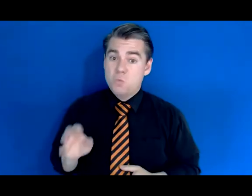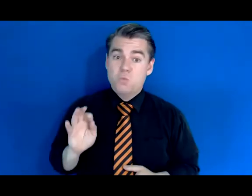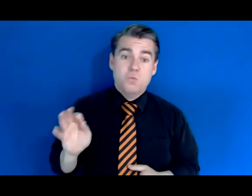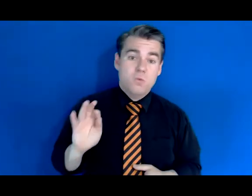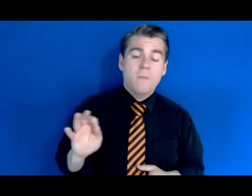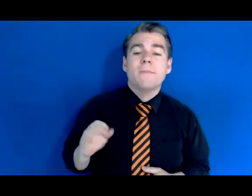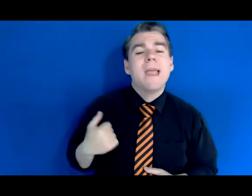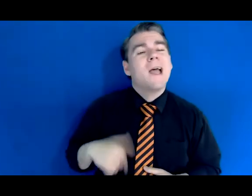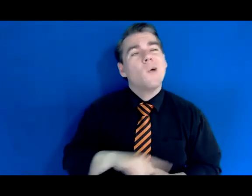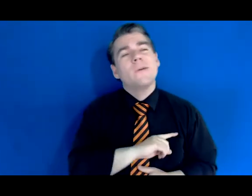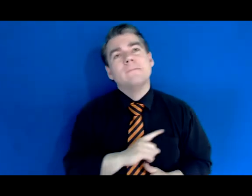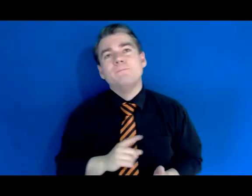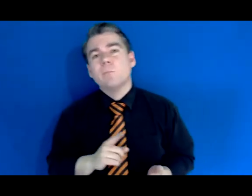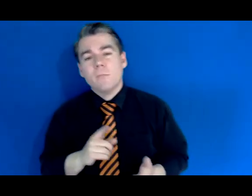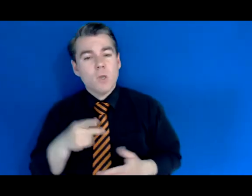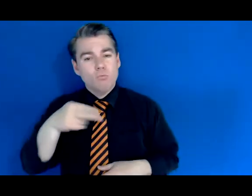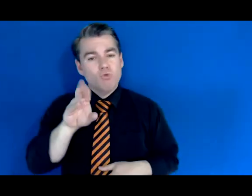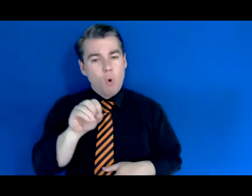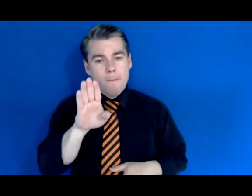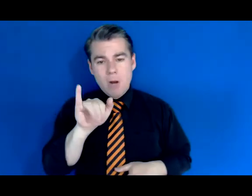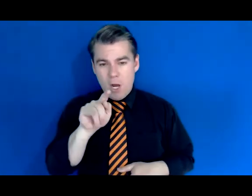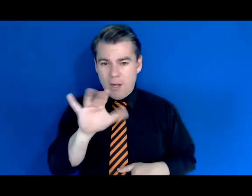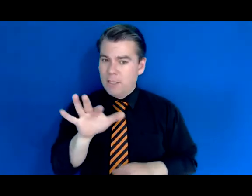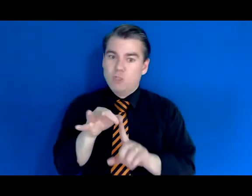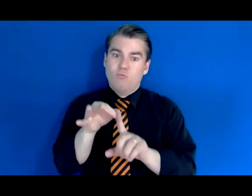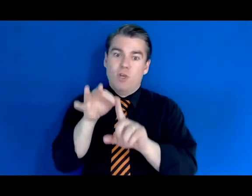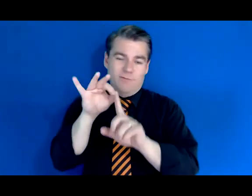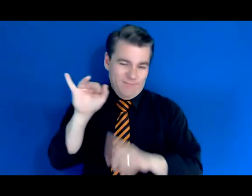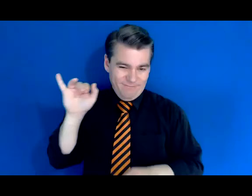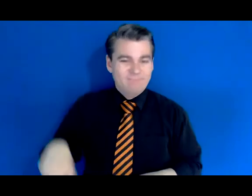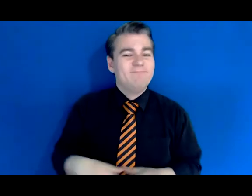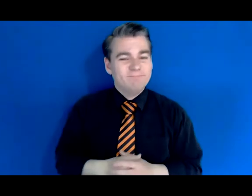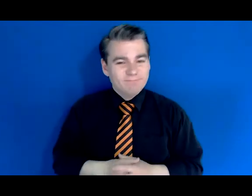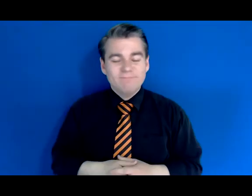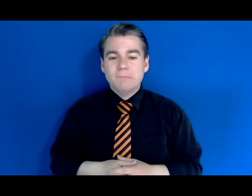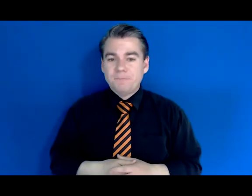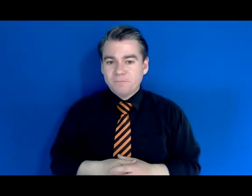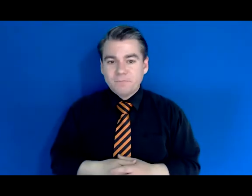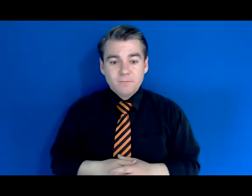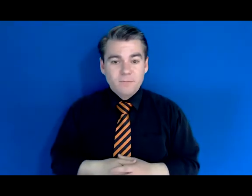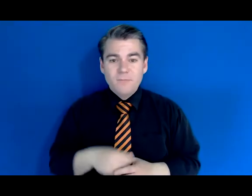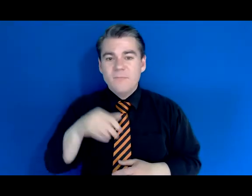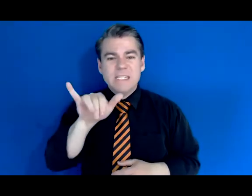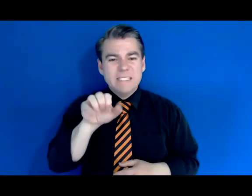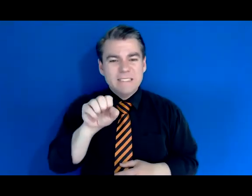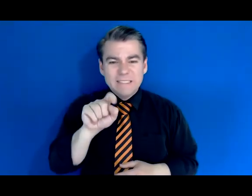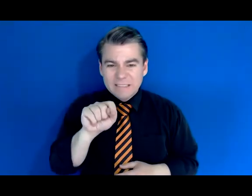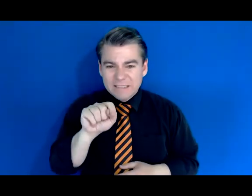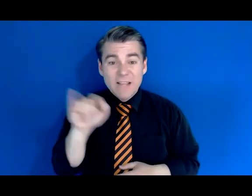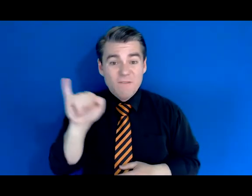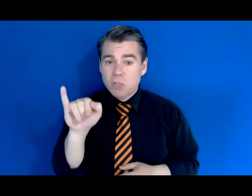our probiotic so special. There's no way it can give a yeast infection, although it can